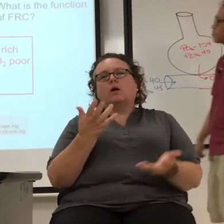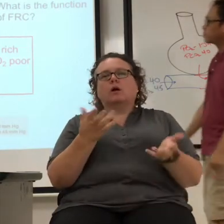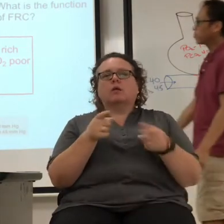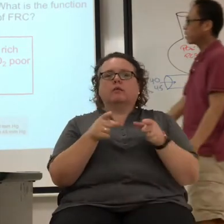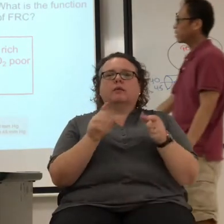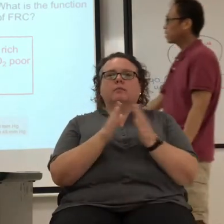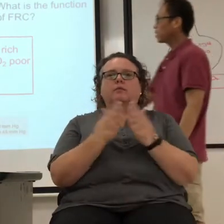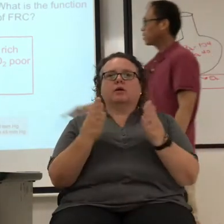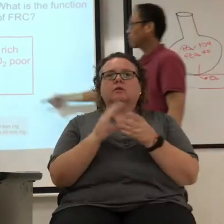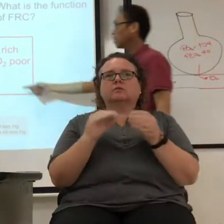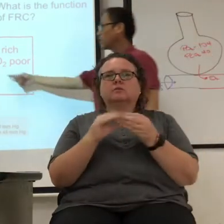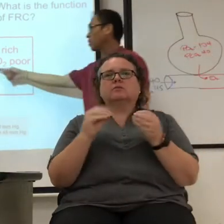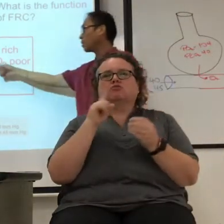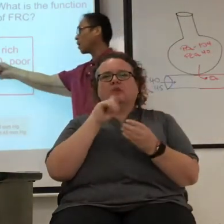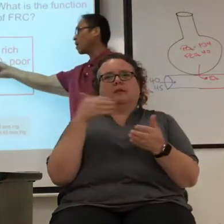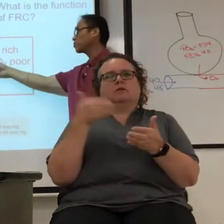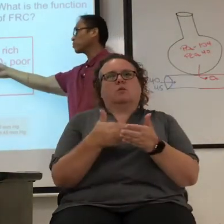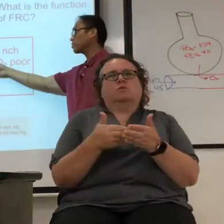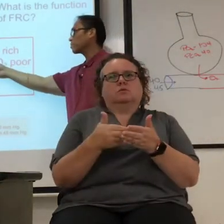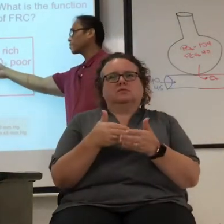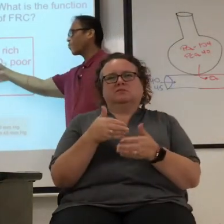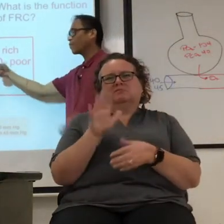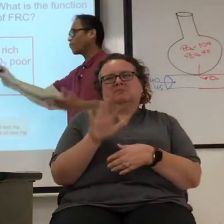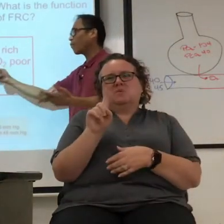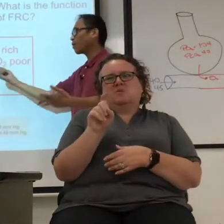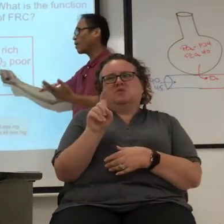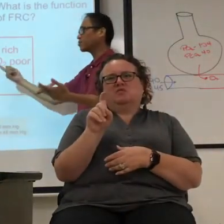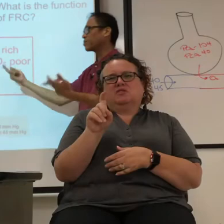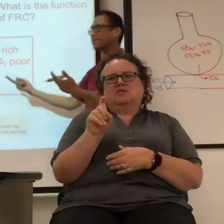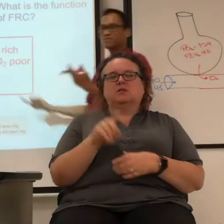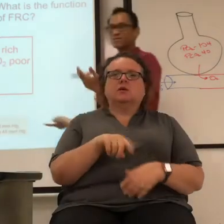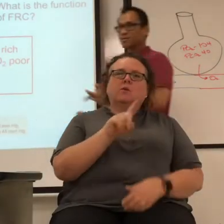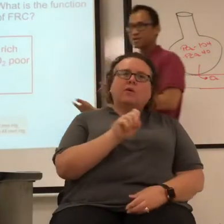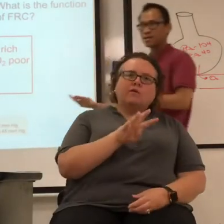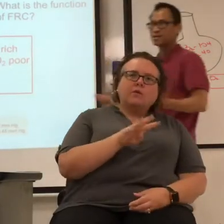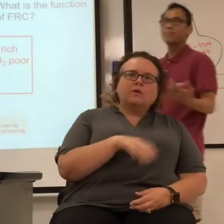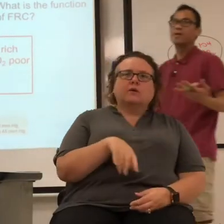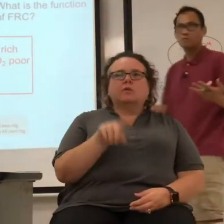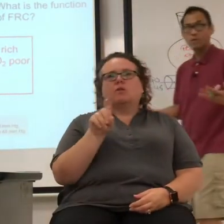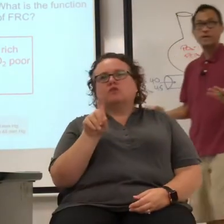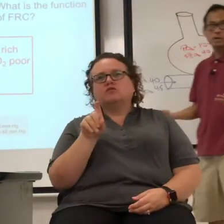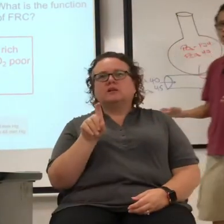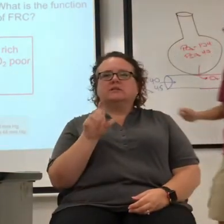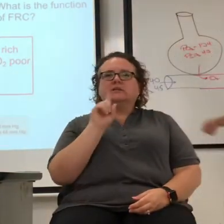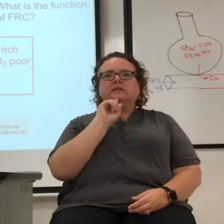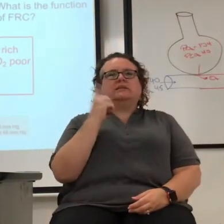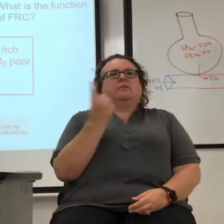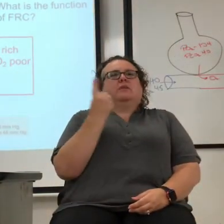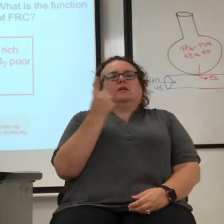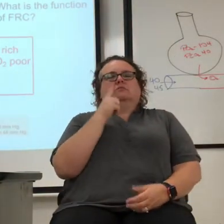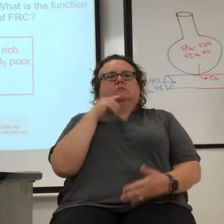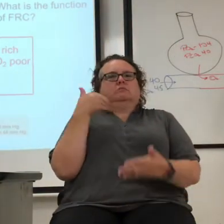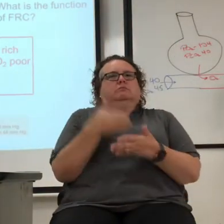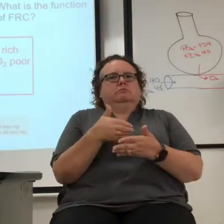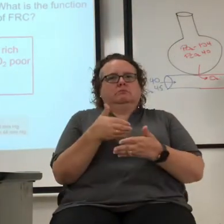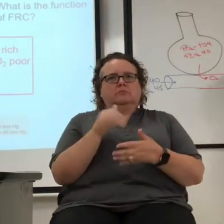really close to it, 100. So 104, 100, something really close.